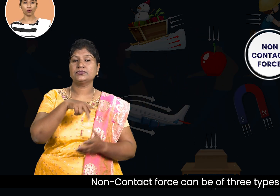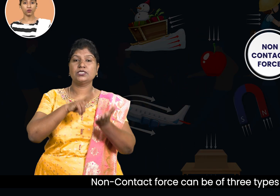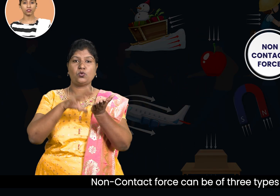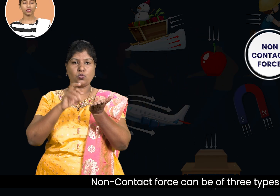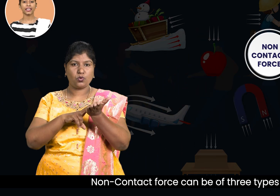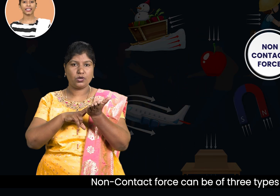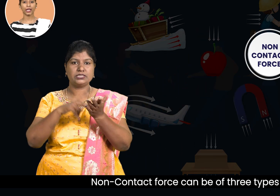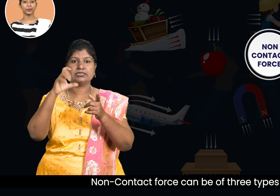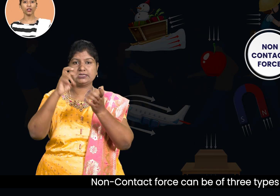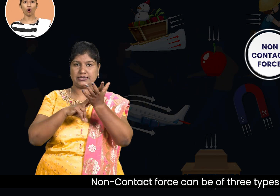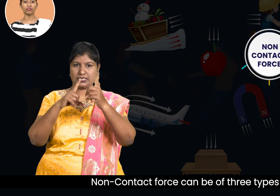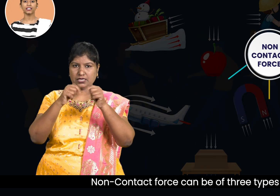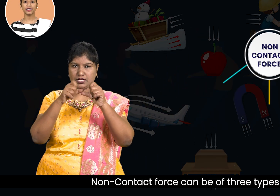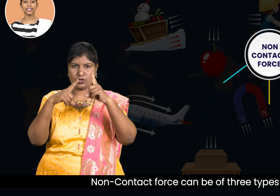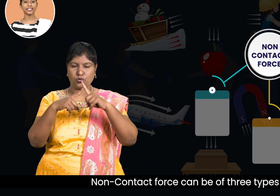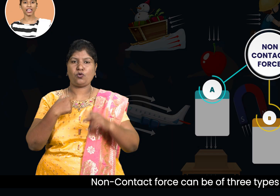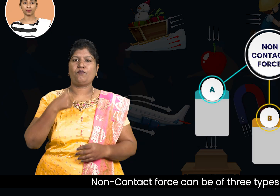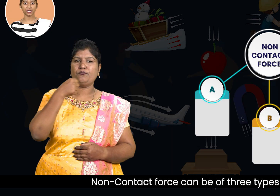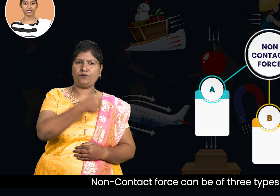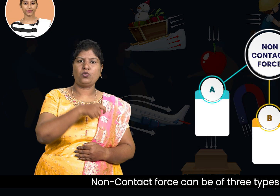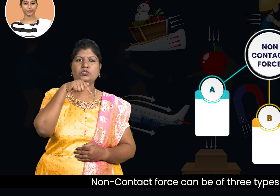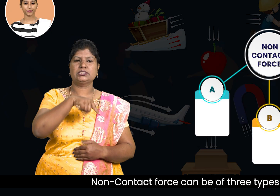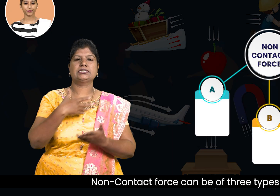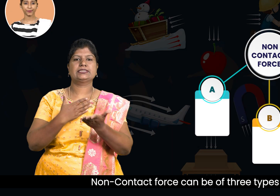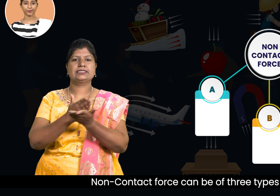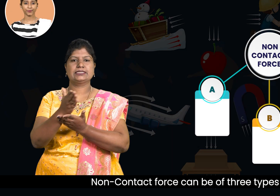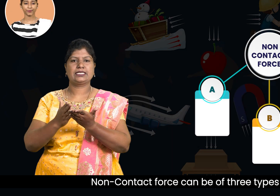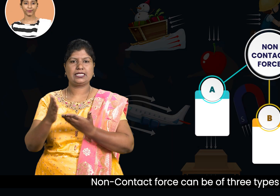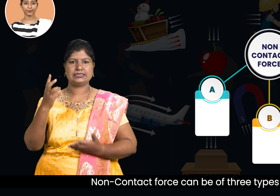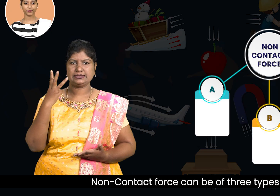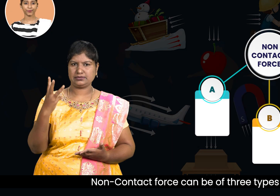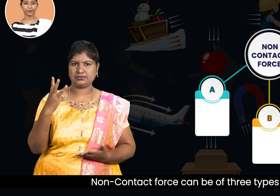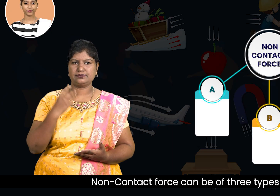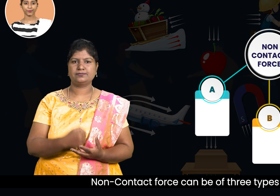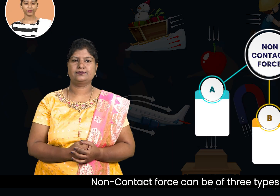Non-contact force can be of three types: